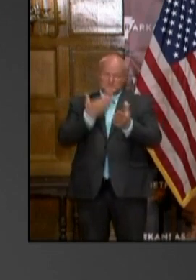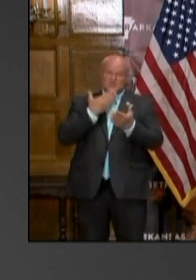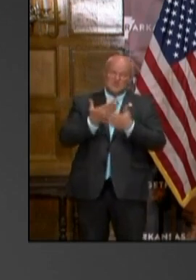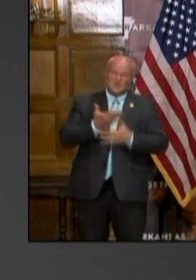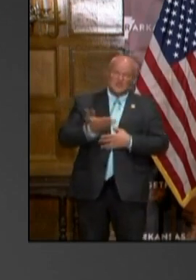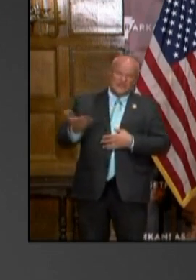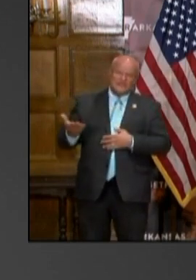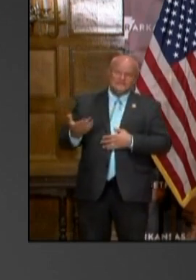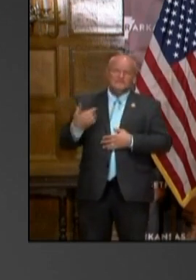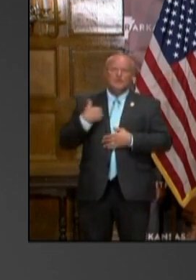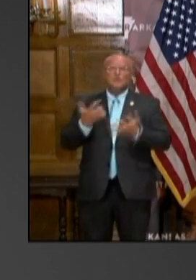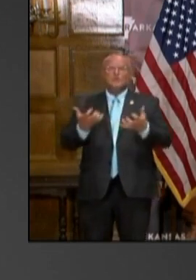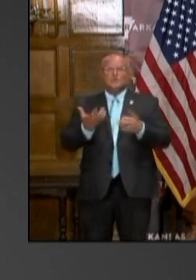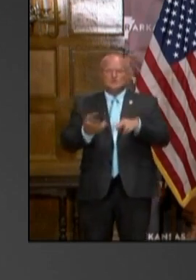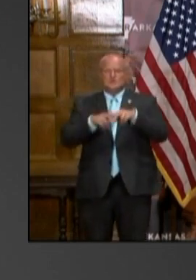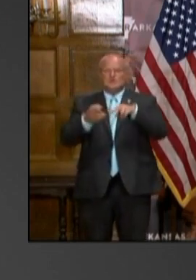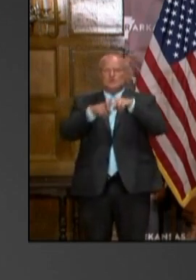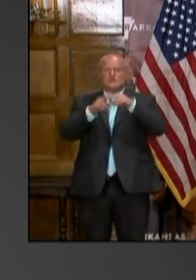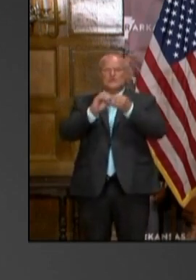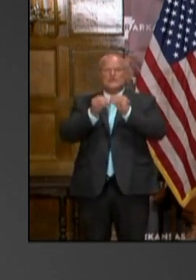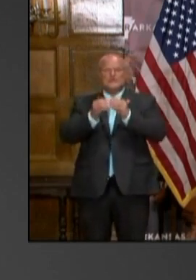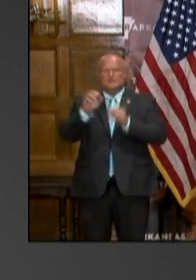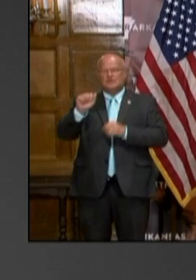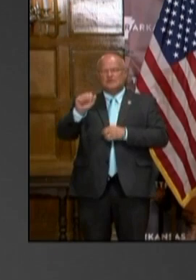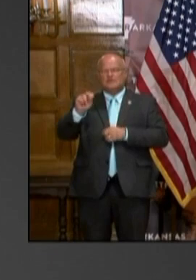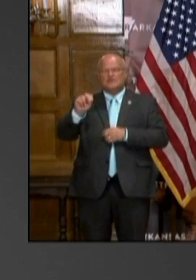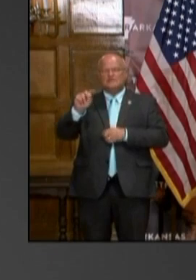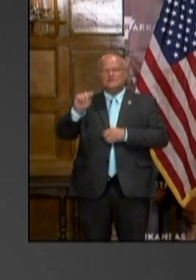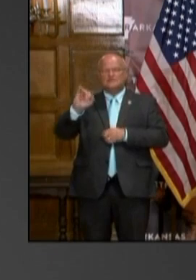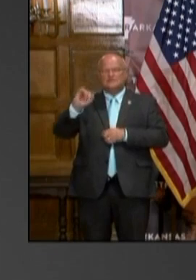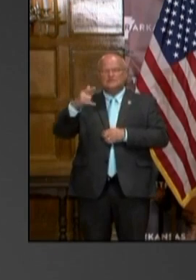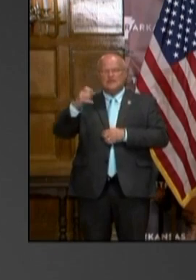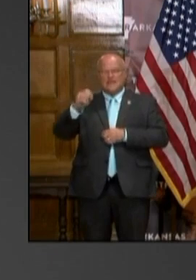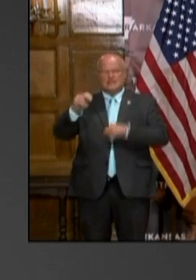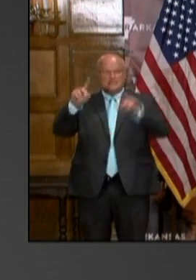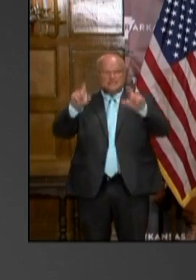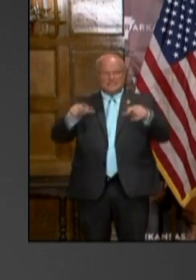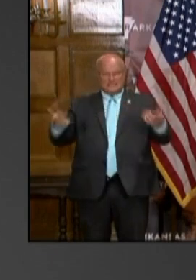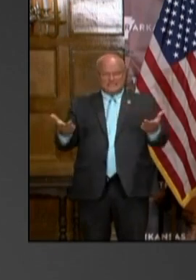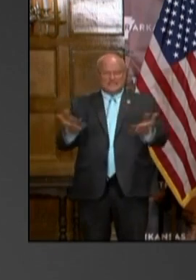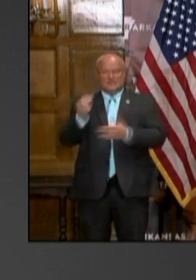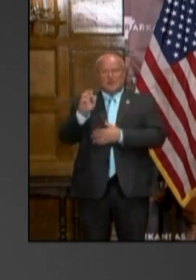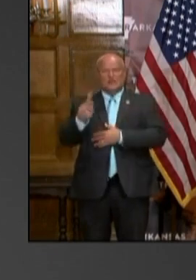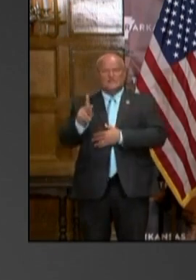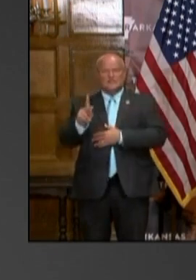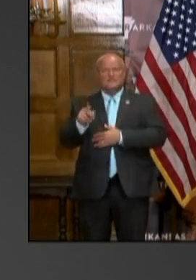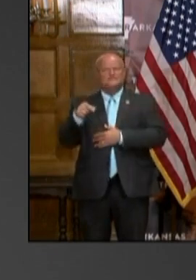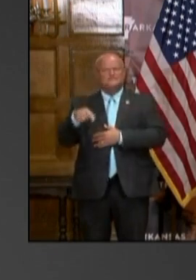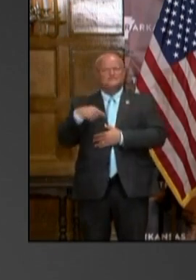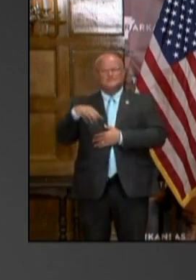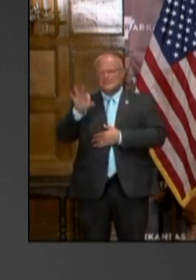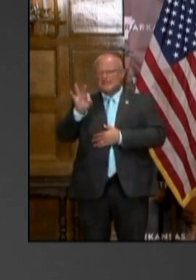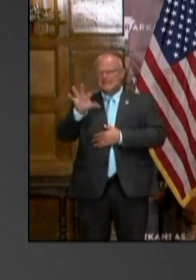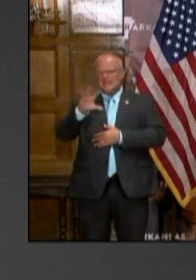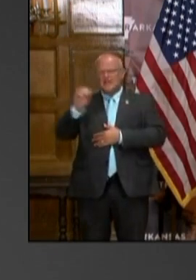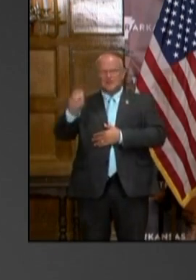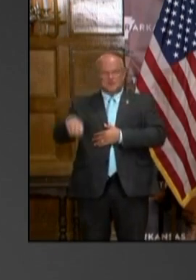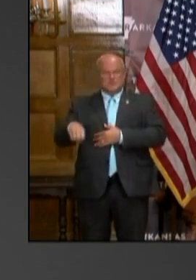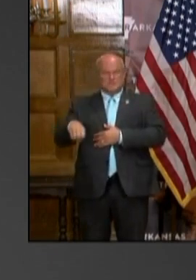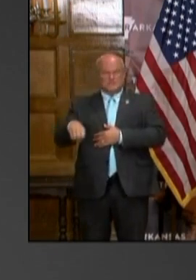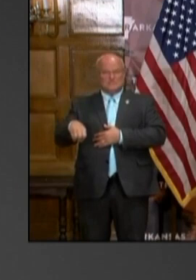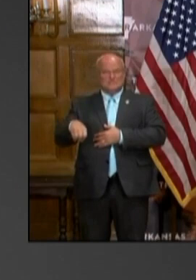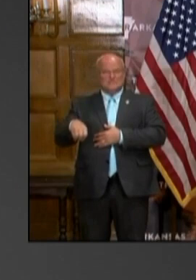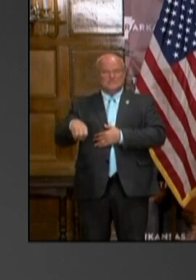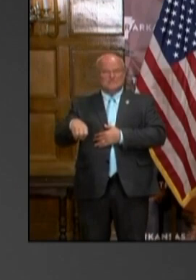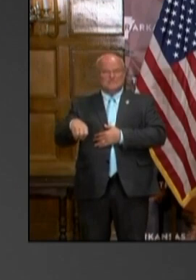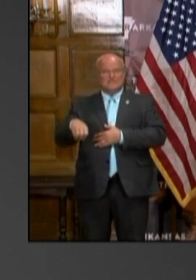good thing. And we want to increase the number of antigen tests that we're doing in Arkansas. It has about a 95%